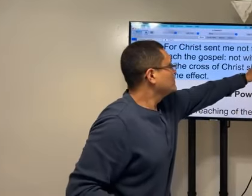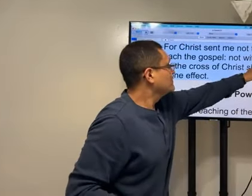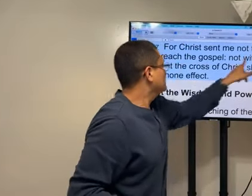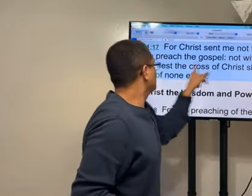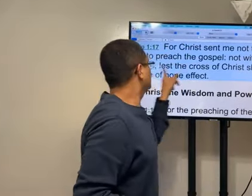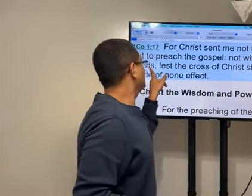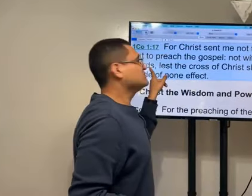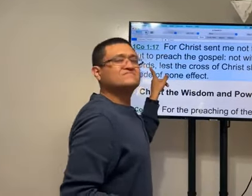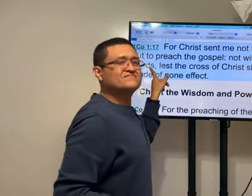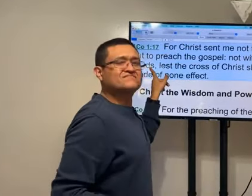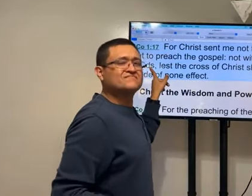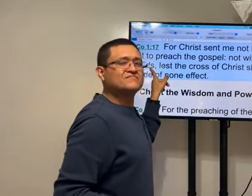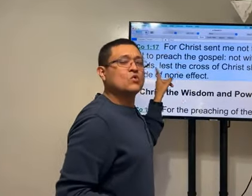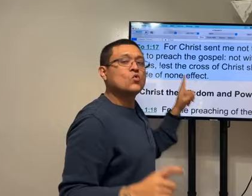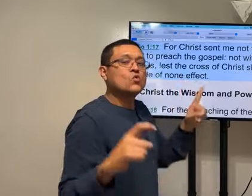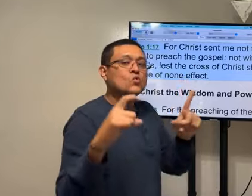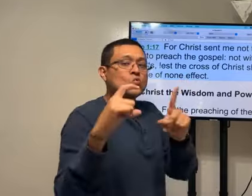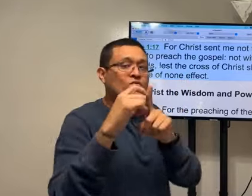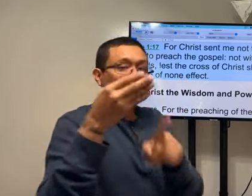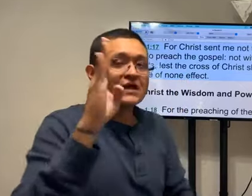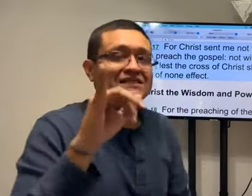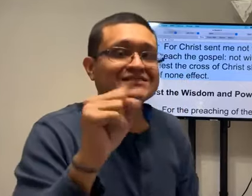That's why I always prefer to put the word behind me so you can see it.